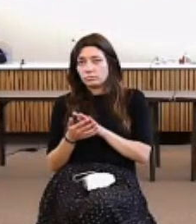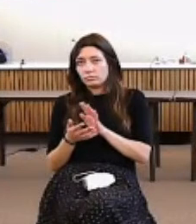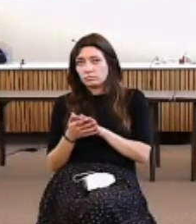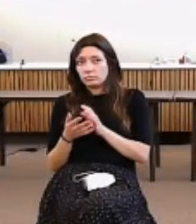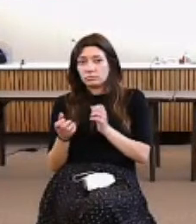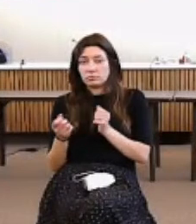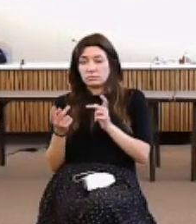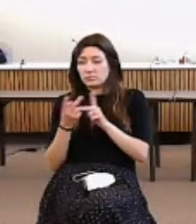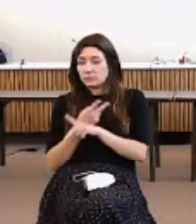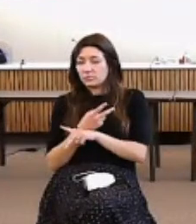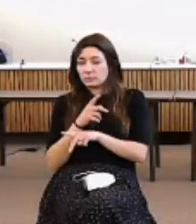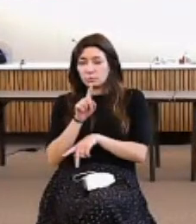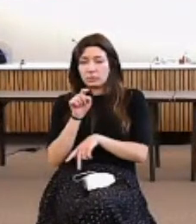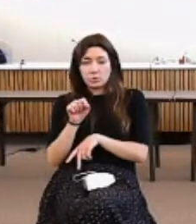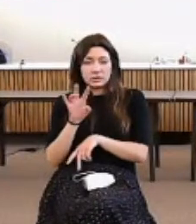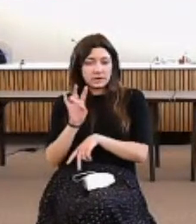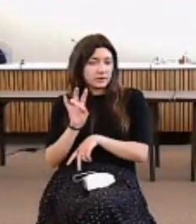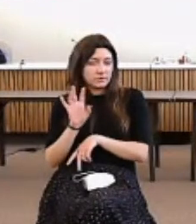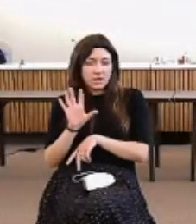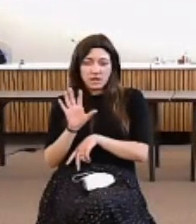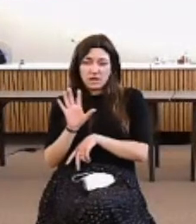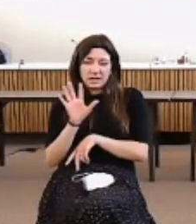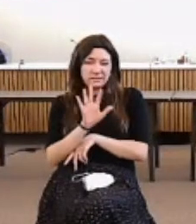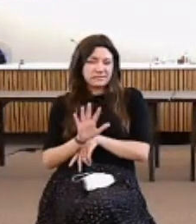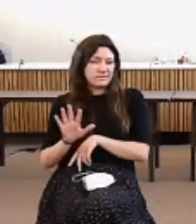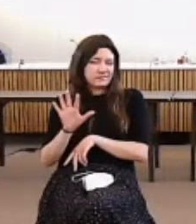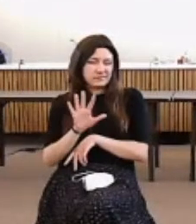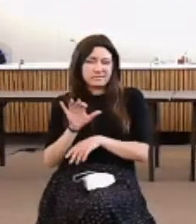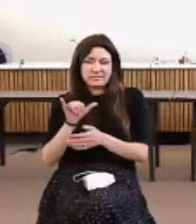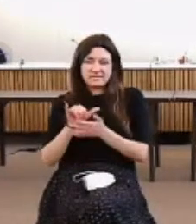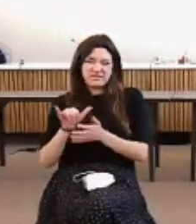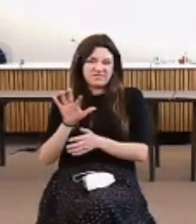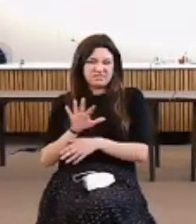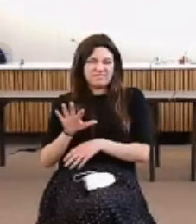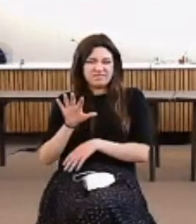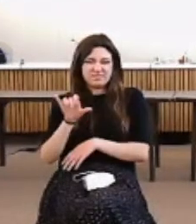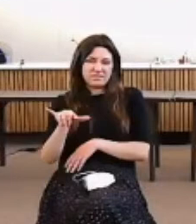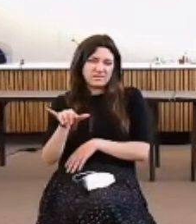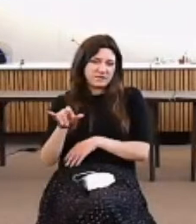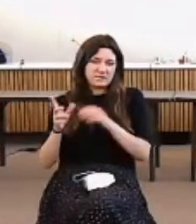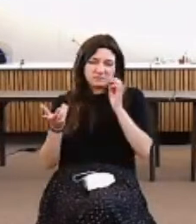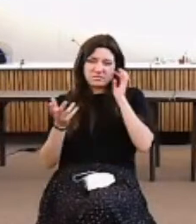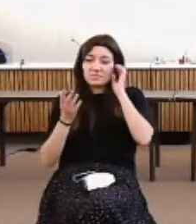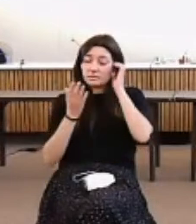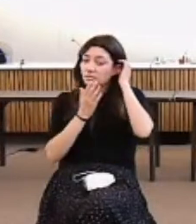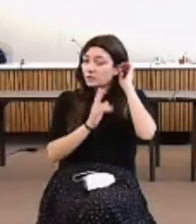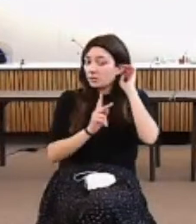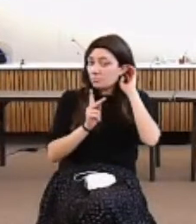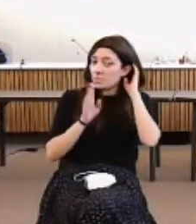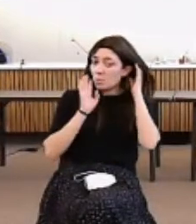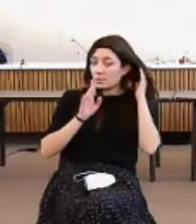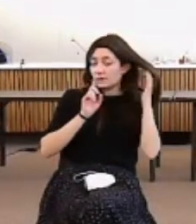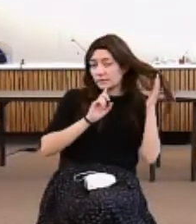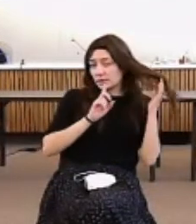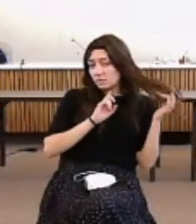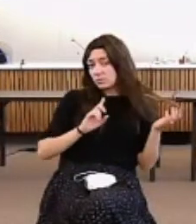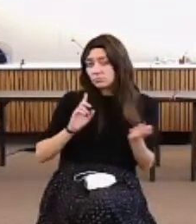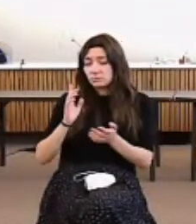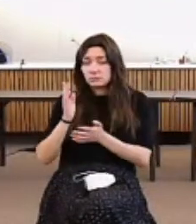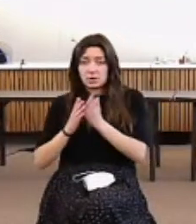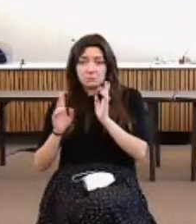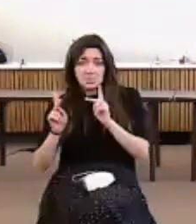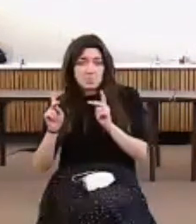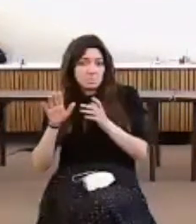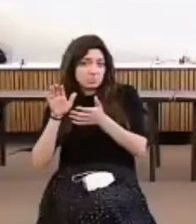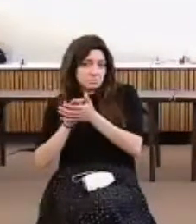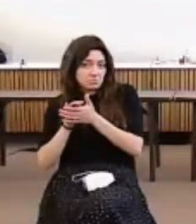multiply by 1.7, 1.75, something of that Something in order. that area. Some people will be Sure. single. So that's the estimate that I would